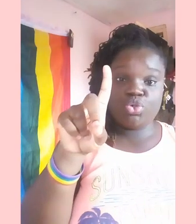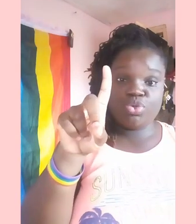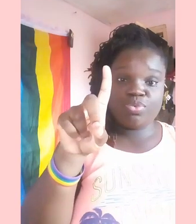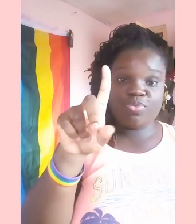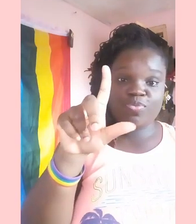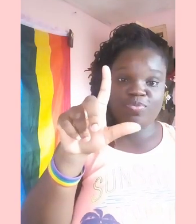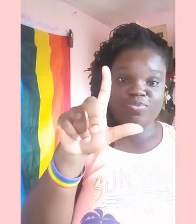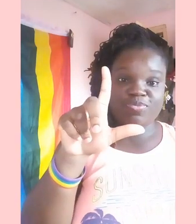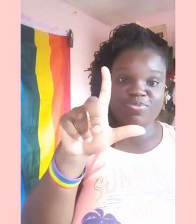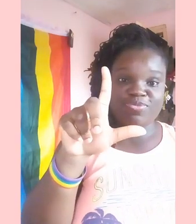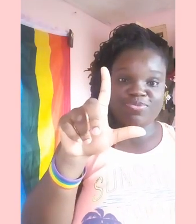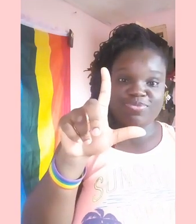2,